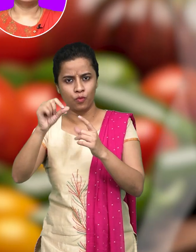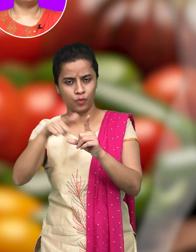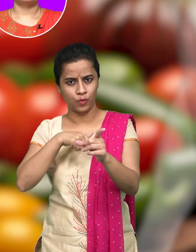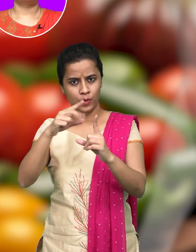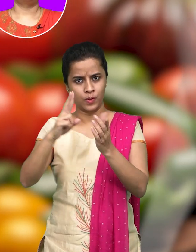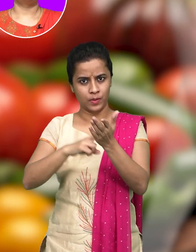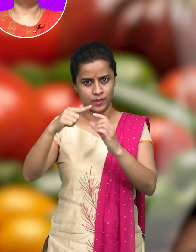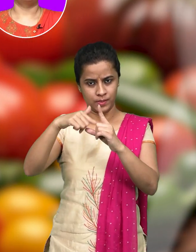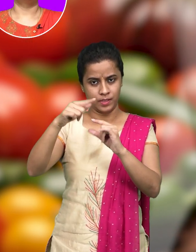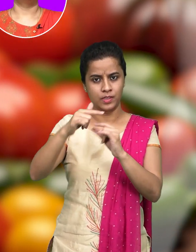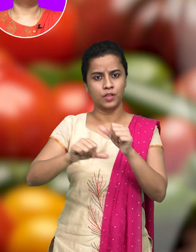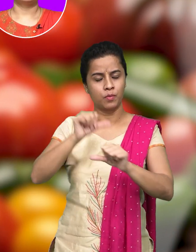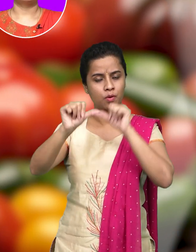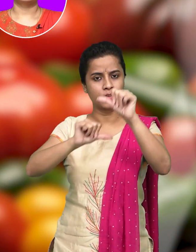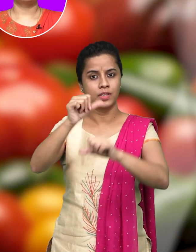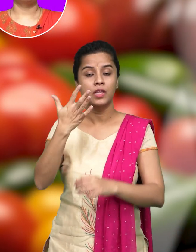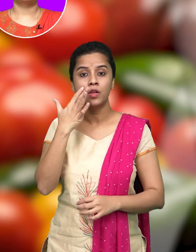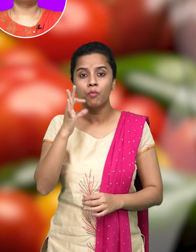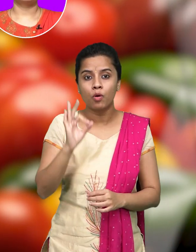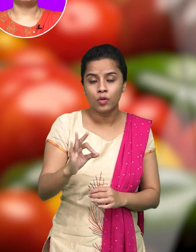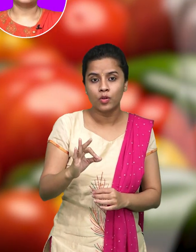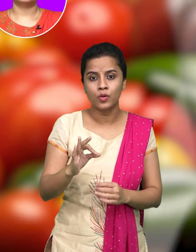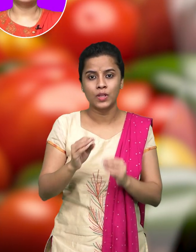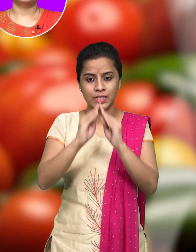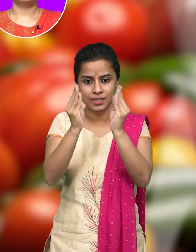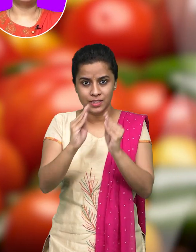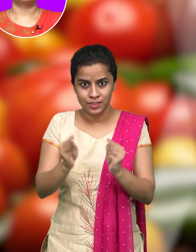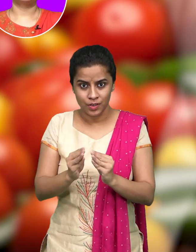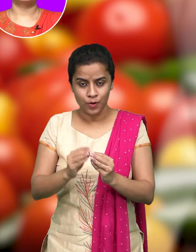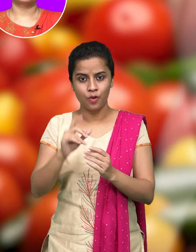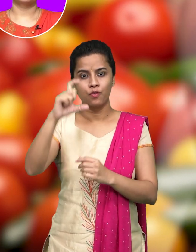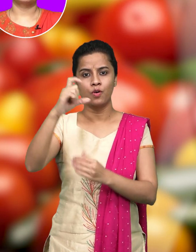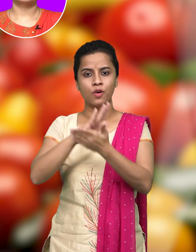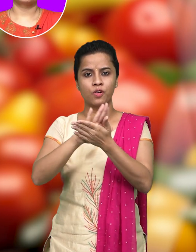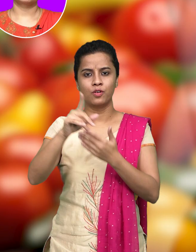it is important to know the structure of a chloroplast.